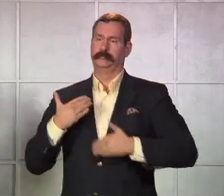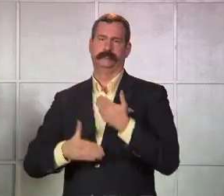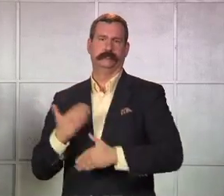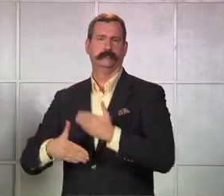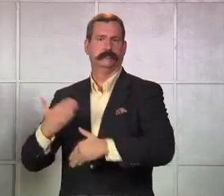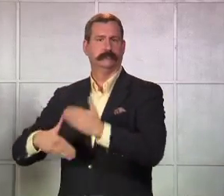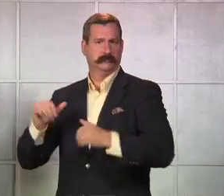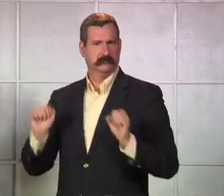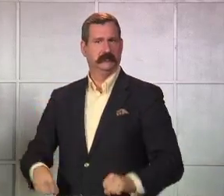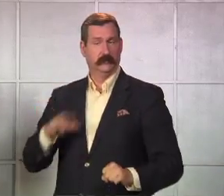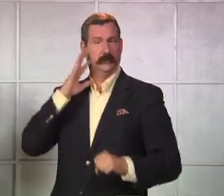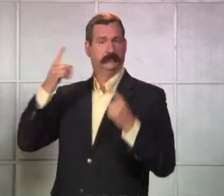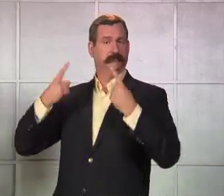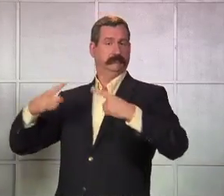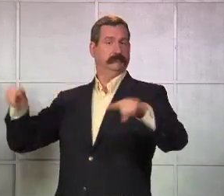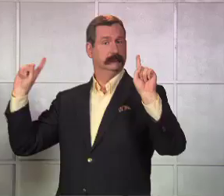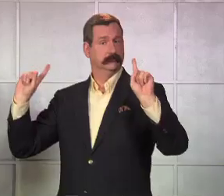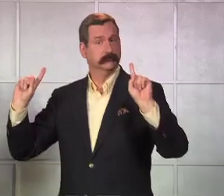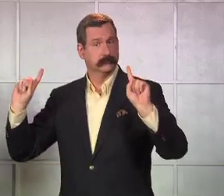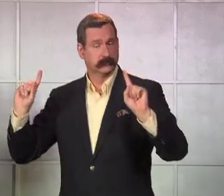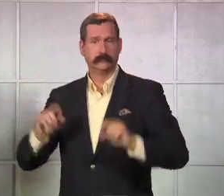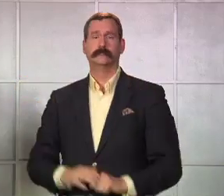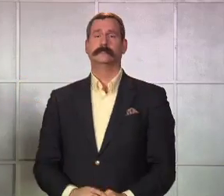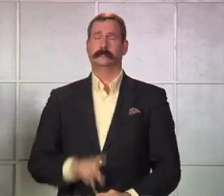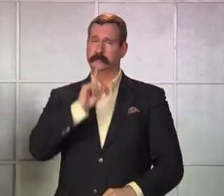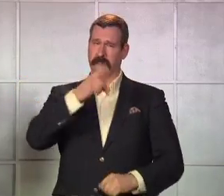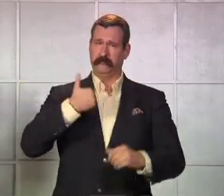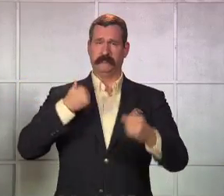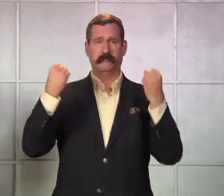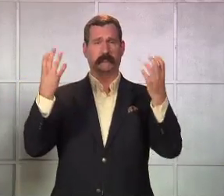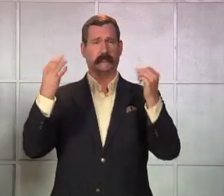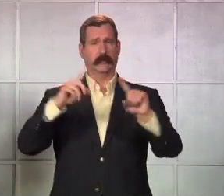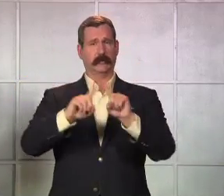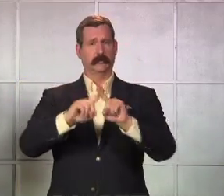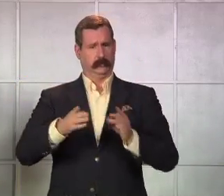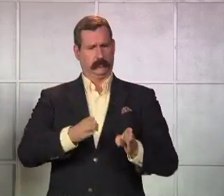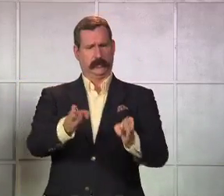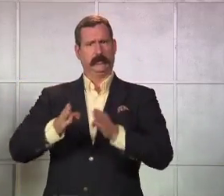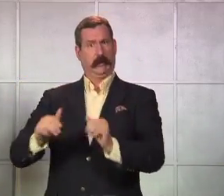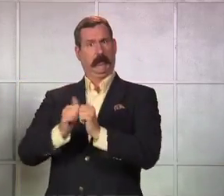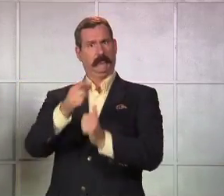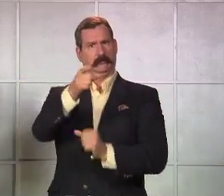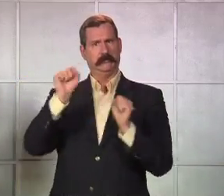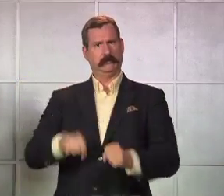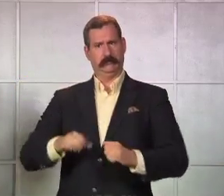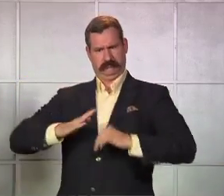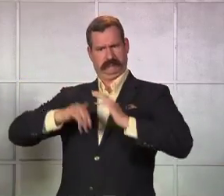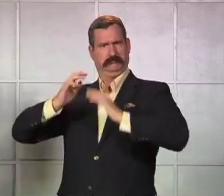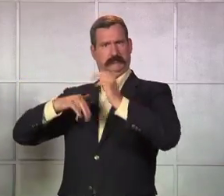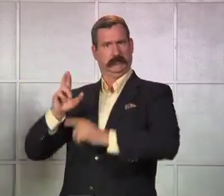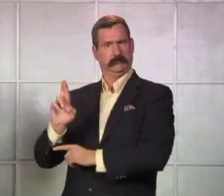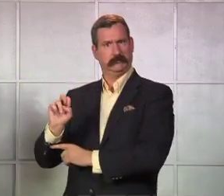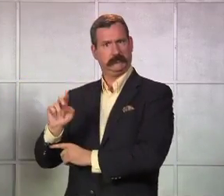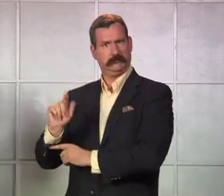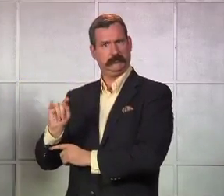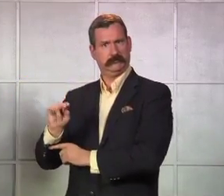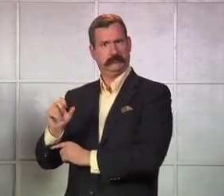group. Once you've established relationships, it is easier to move forward and accomplish your goal. There are many different ways in which you can